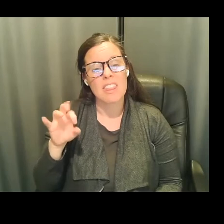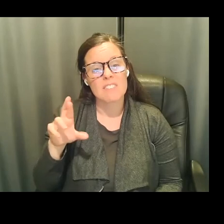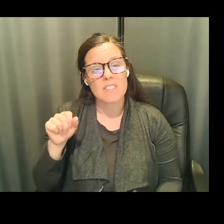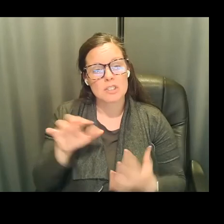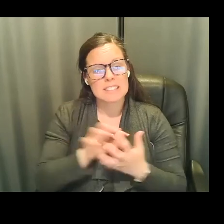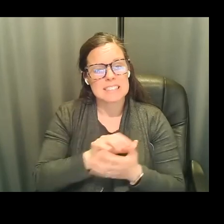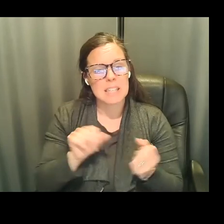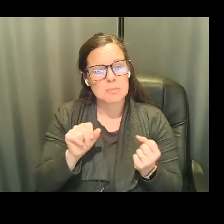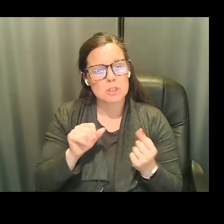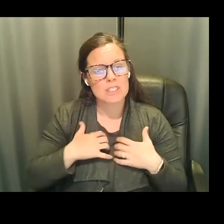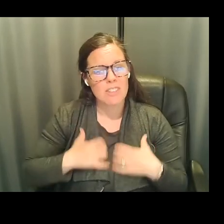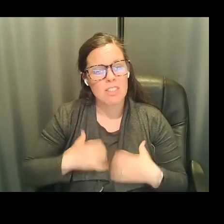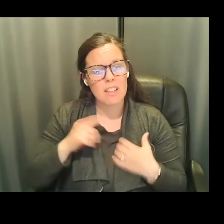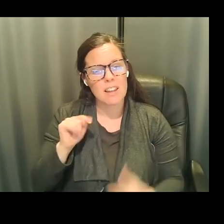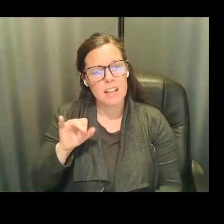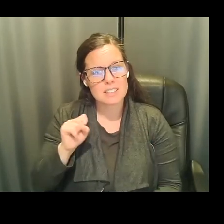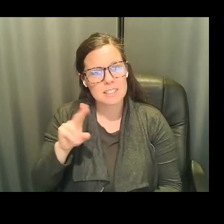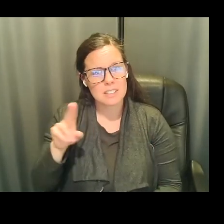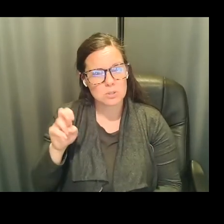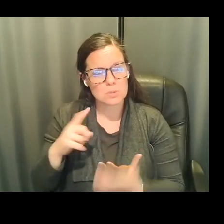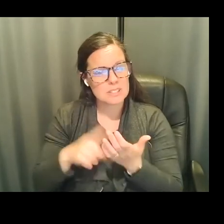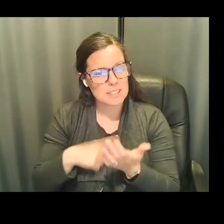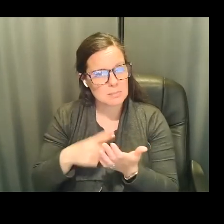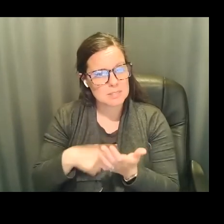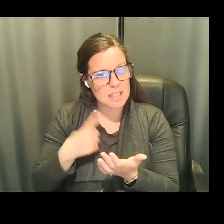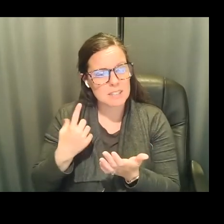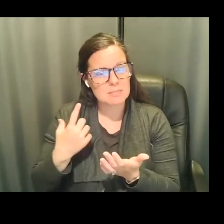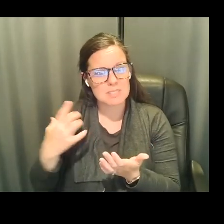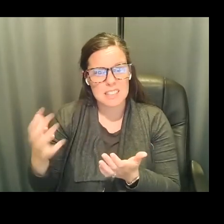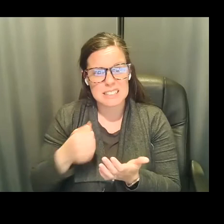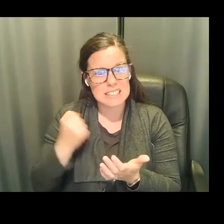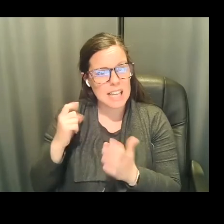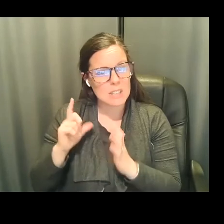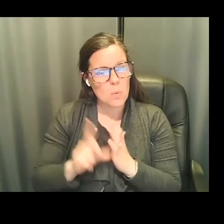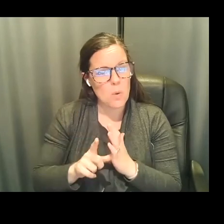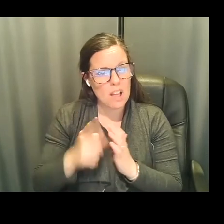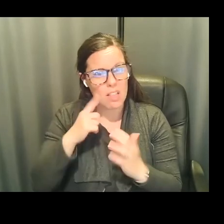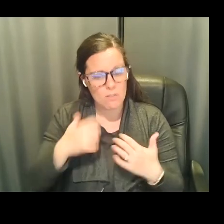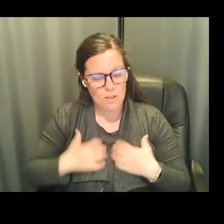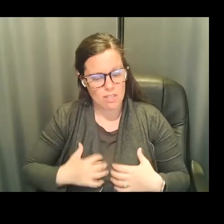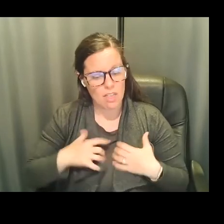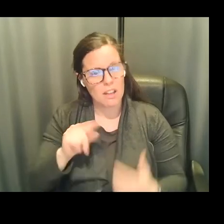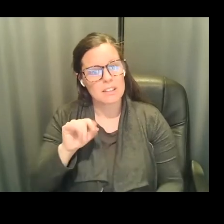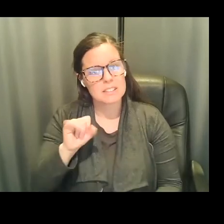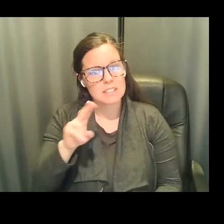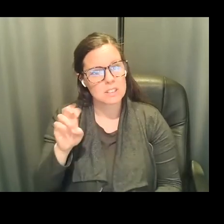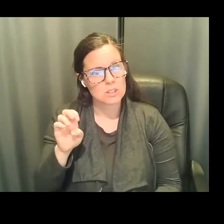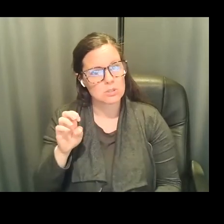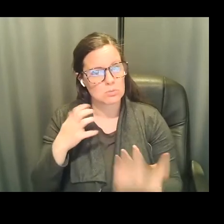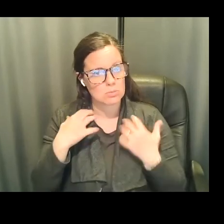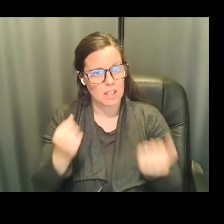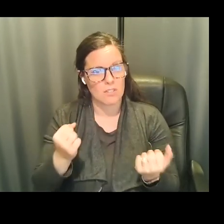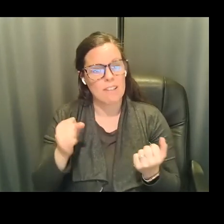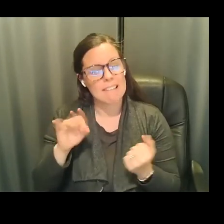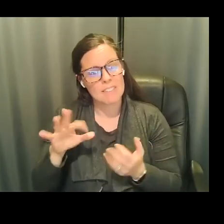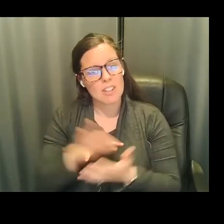tissue. And sometimes it takes not just sometimes, we know it takes a while for the lung tissue to recover. And while there's damaged lung tissue,